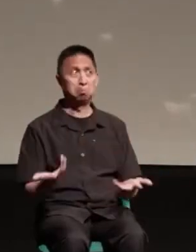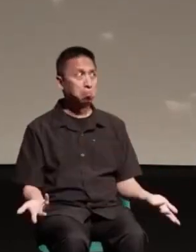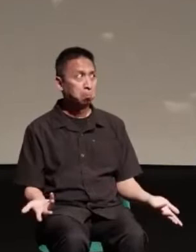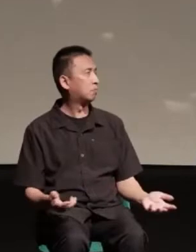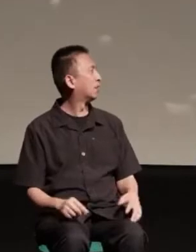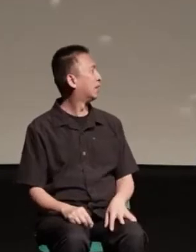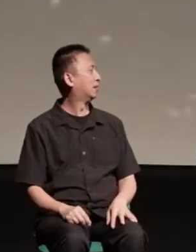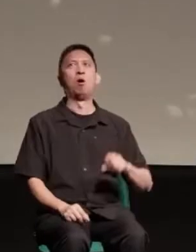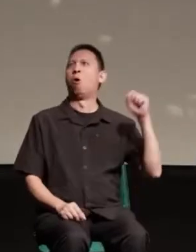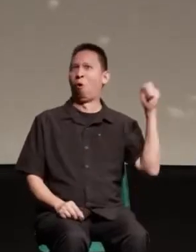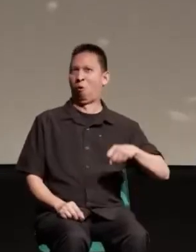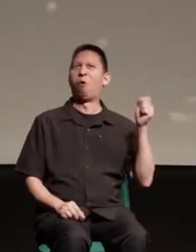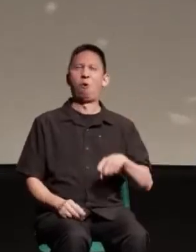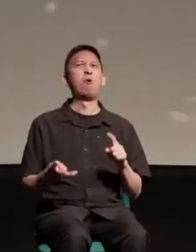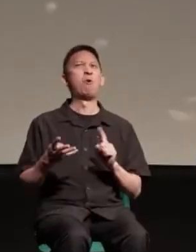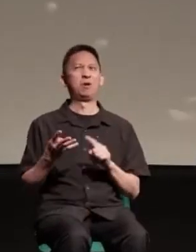Lots.